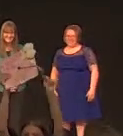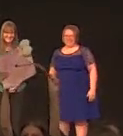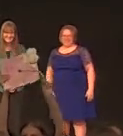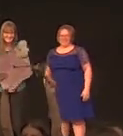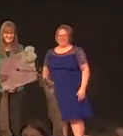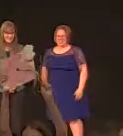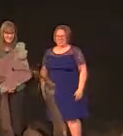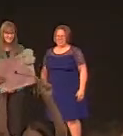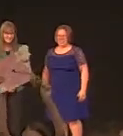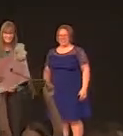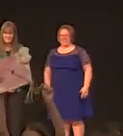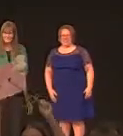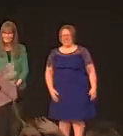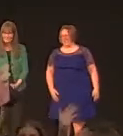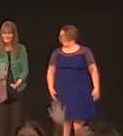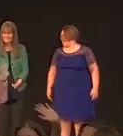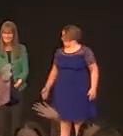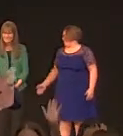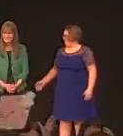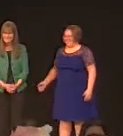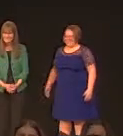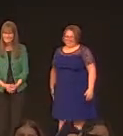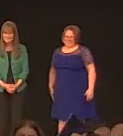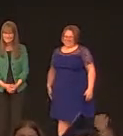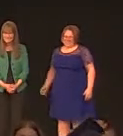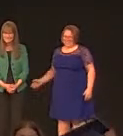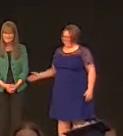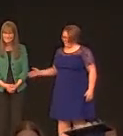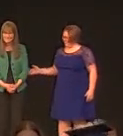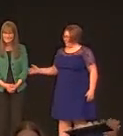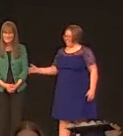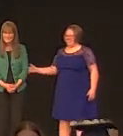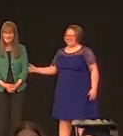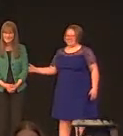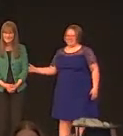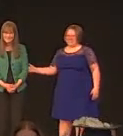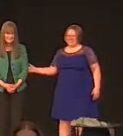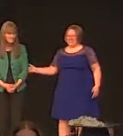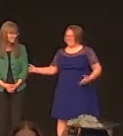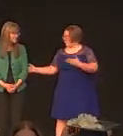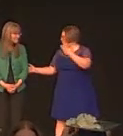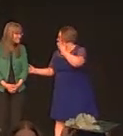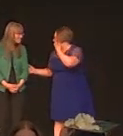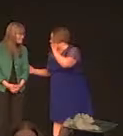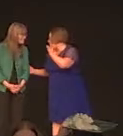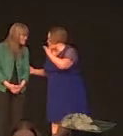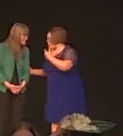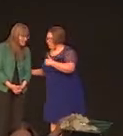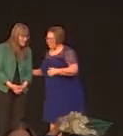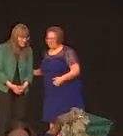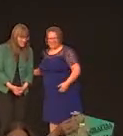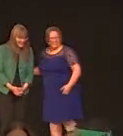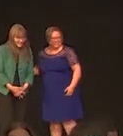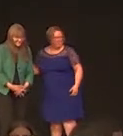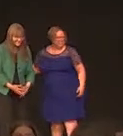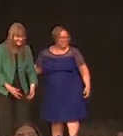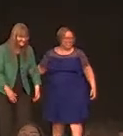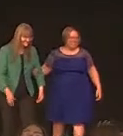Somebody would have told me, babe, someday these will be the good old days. All the love you